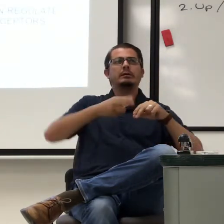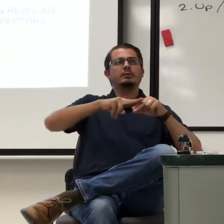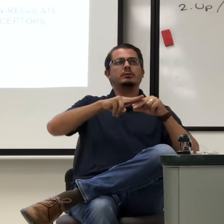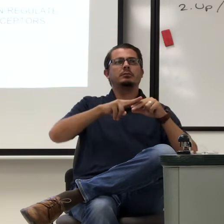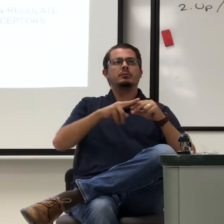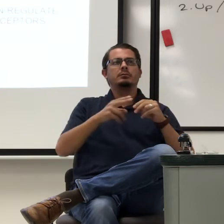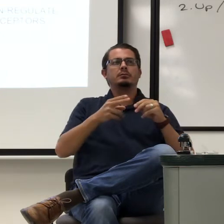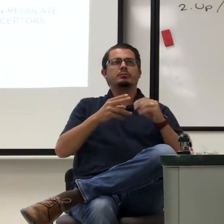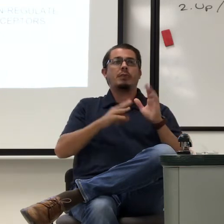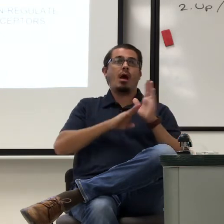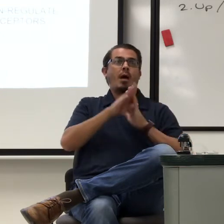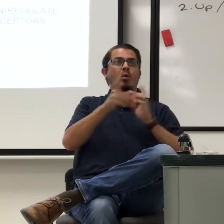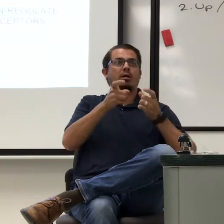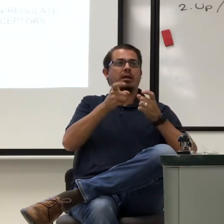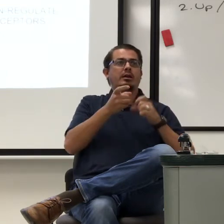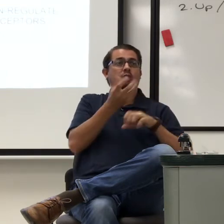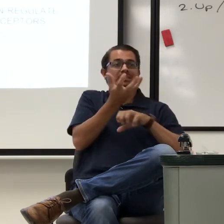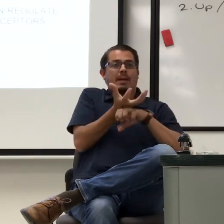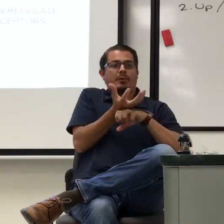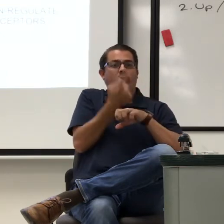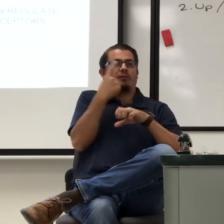upregulating the receptor for that hormone.